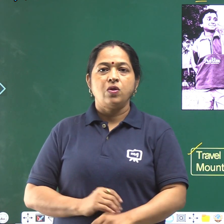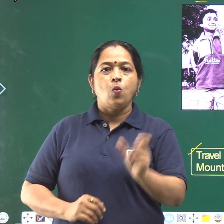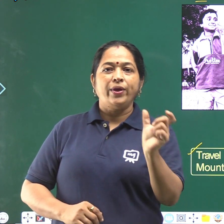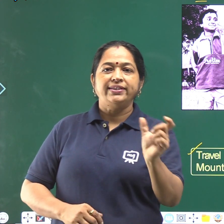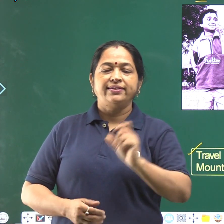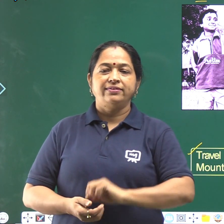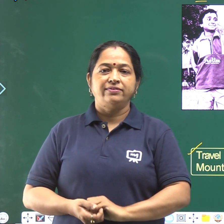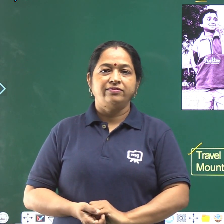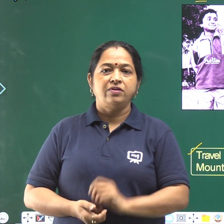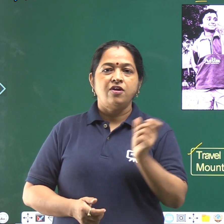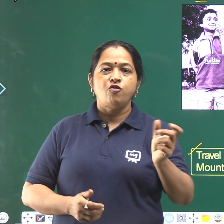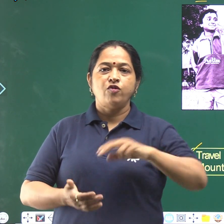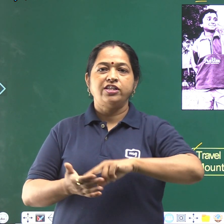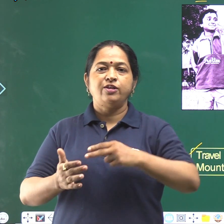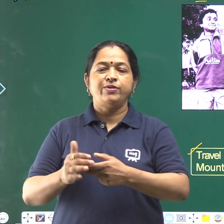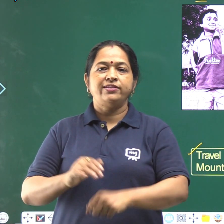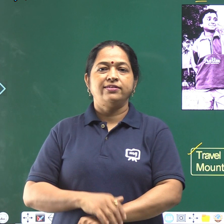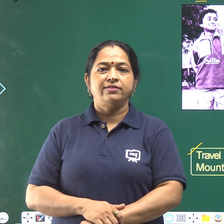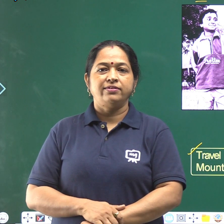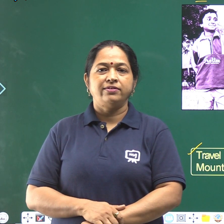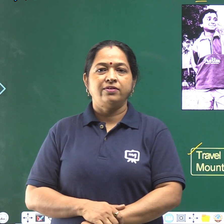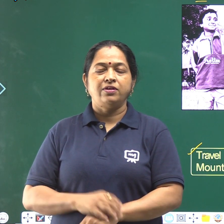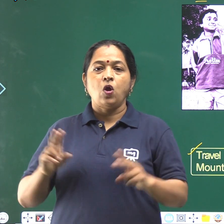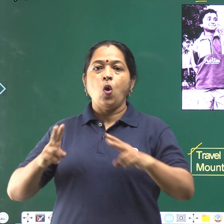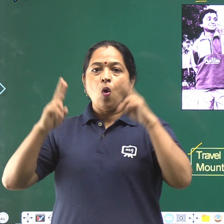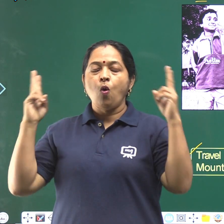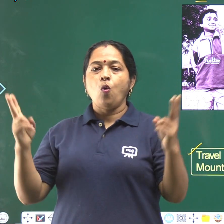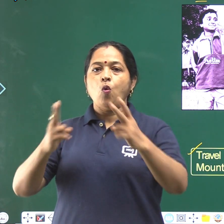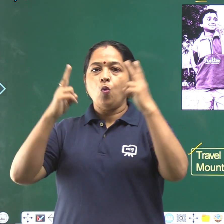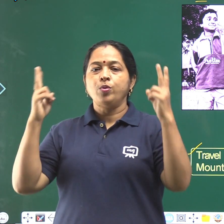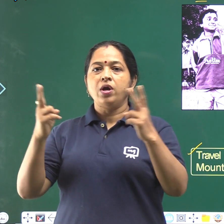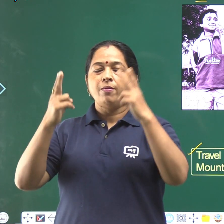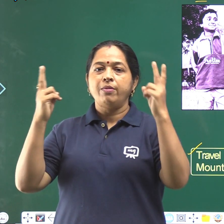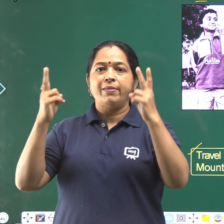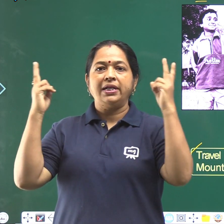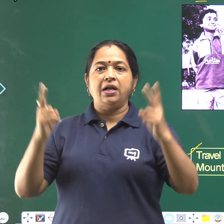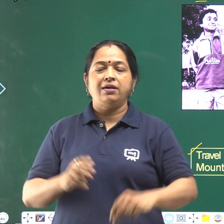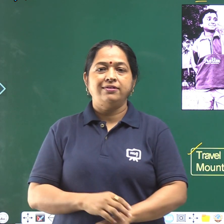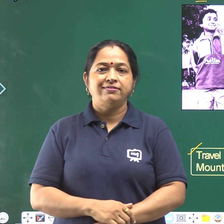Visit. Visit means ghumna, bhramar karna.